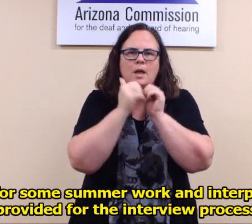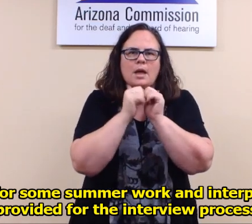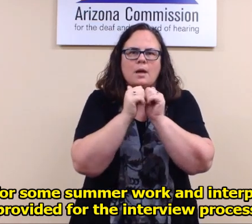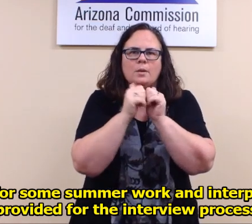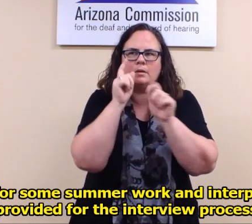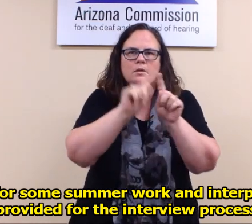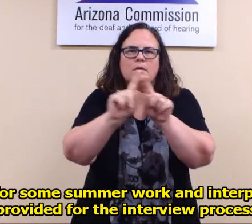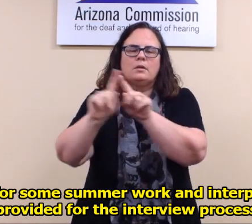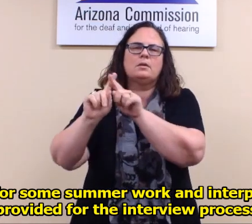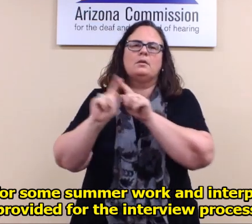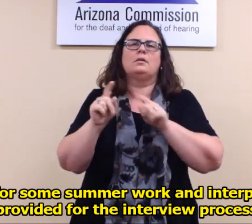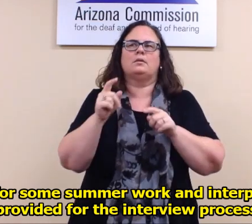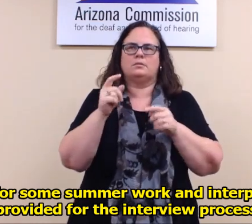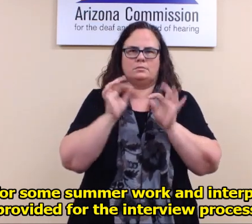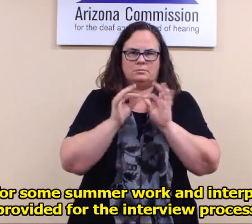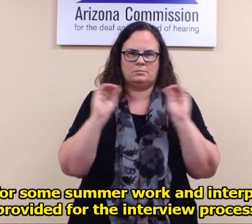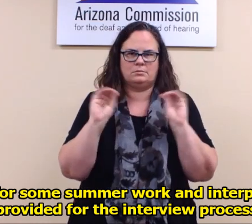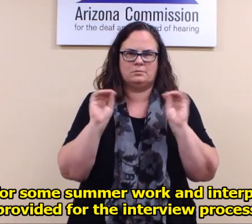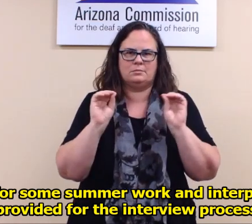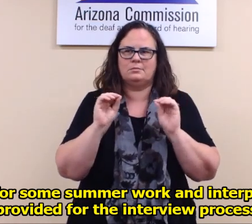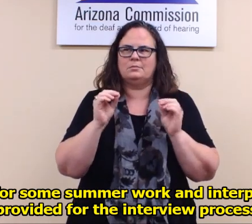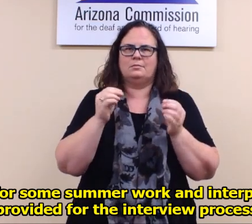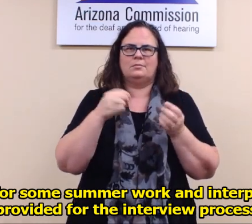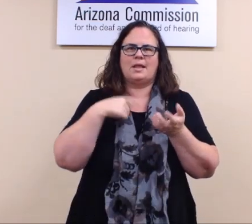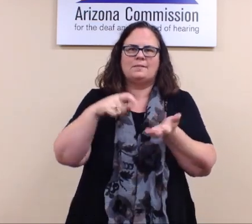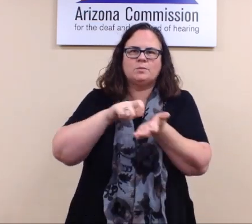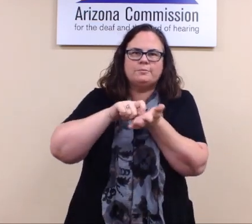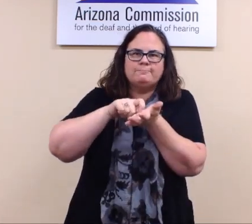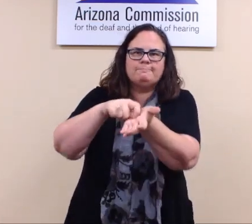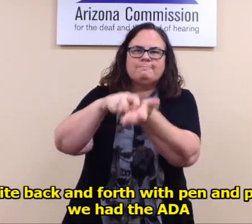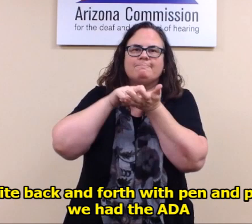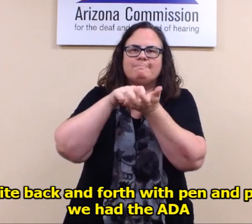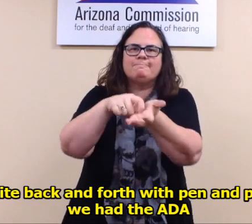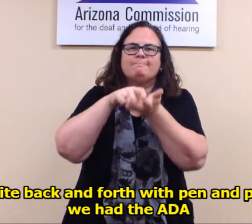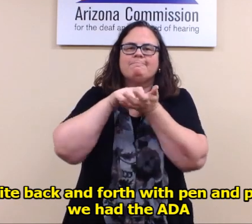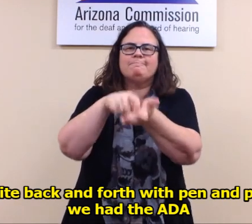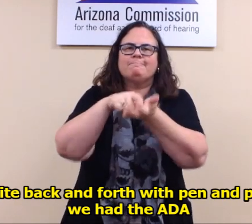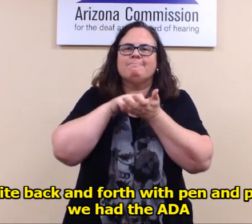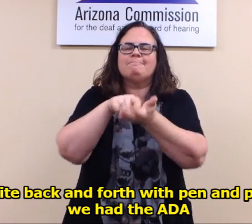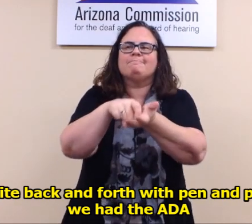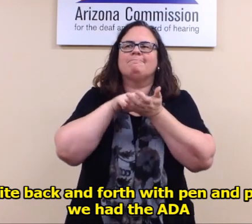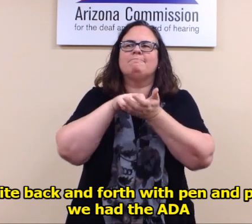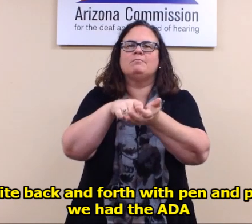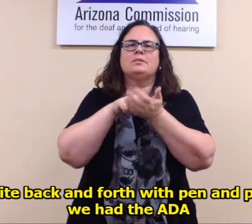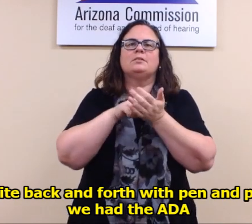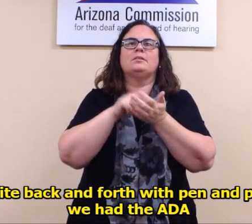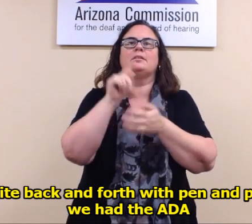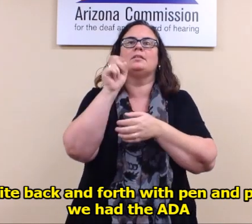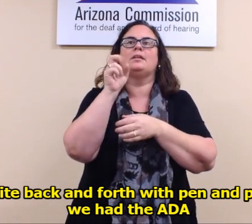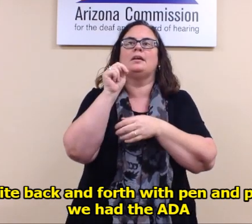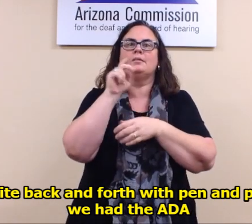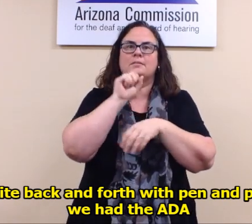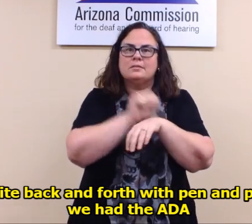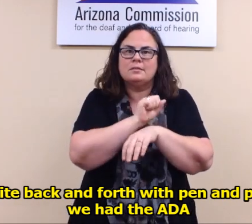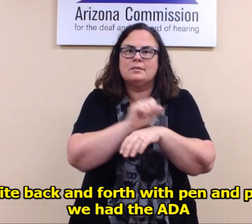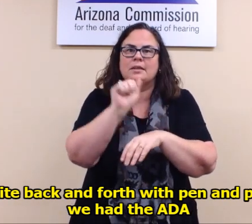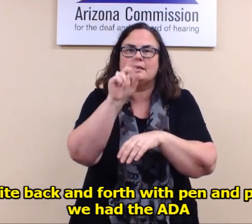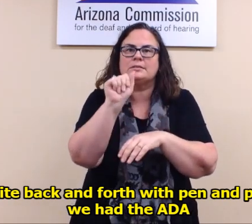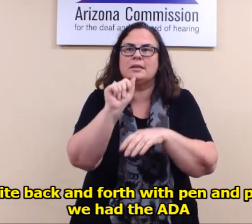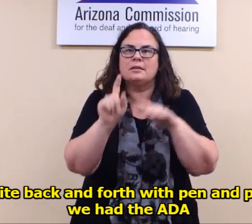And interpreters were not provided for the interview process. We had to write back and forth with pen and paper. And then we